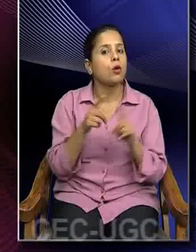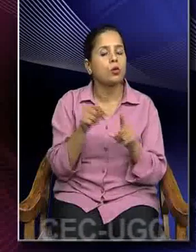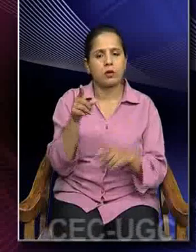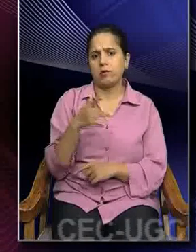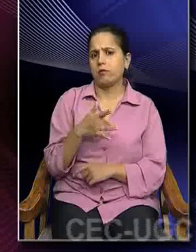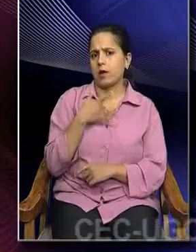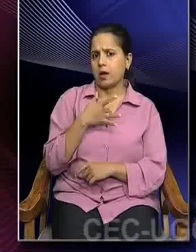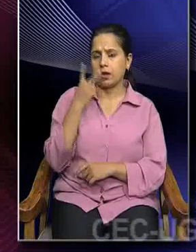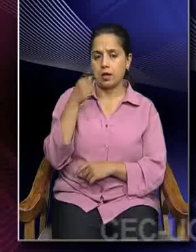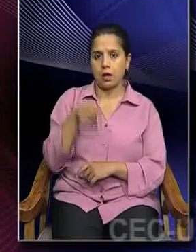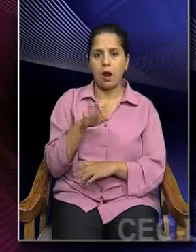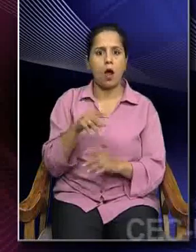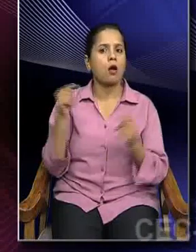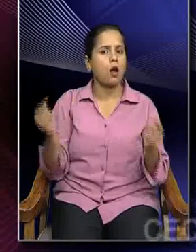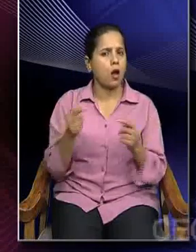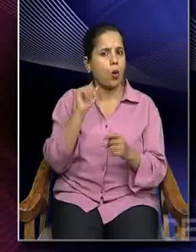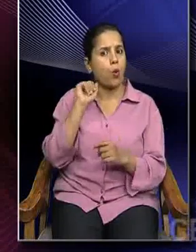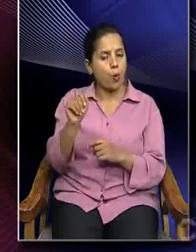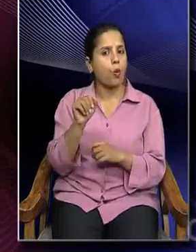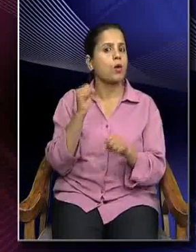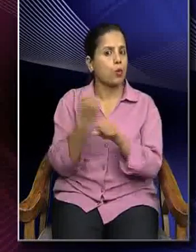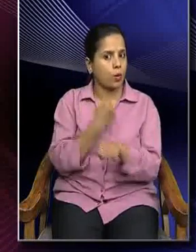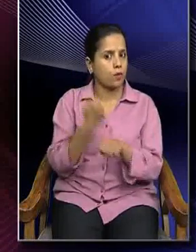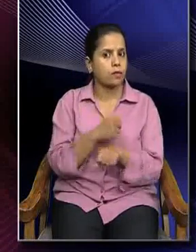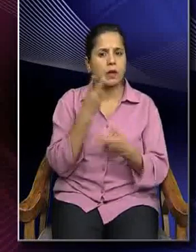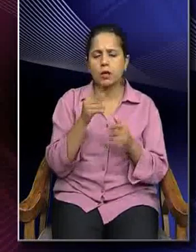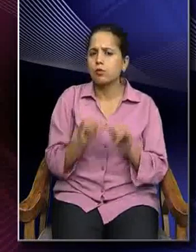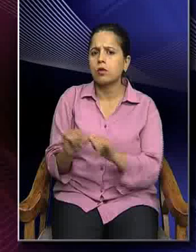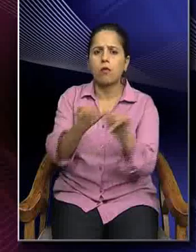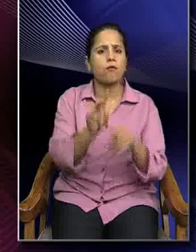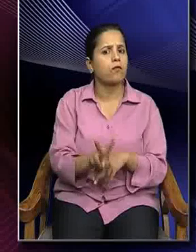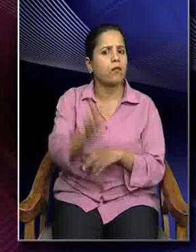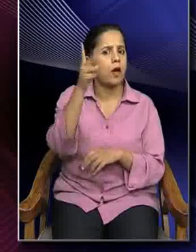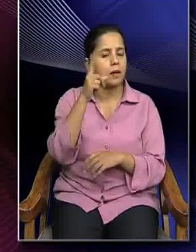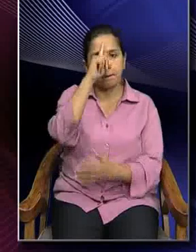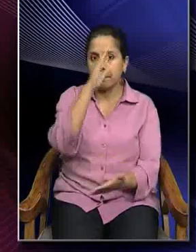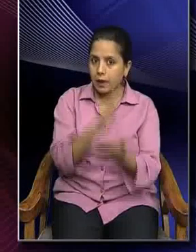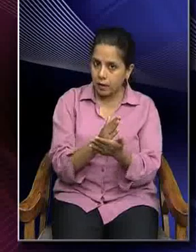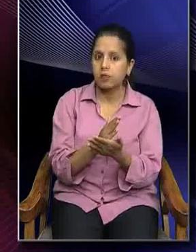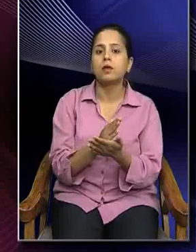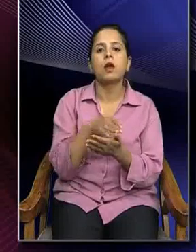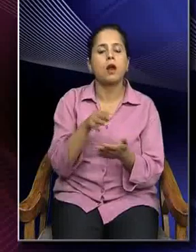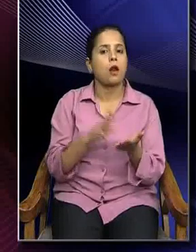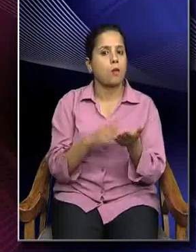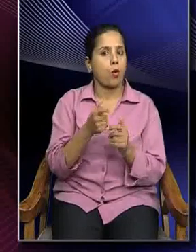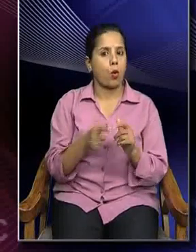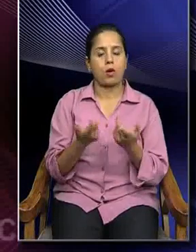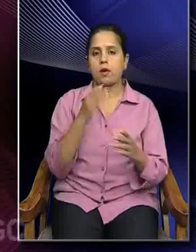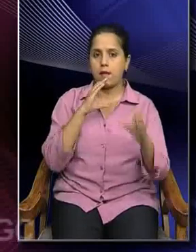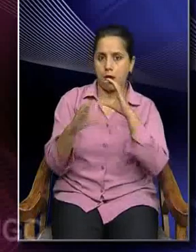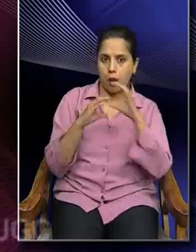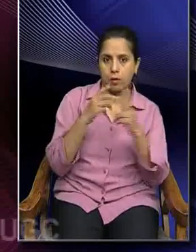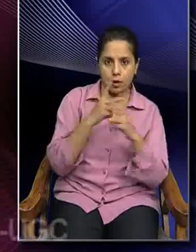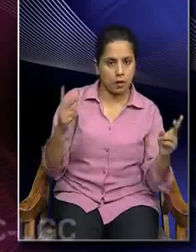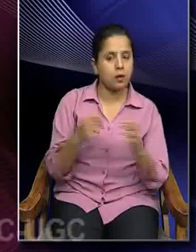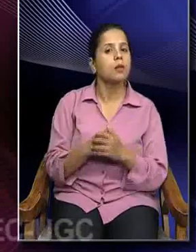felt or argued in his work that common values, beliefs, moral communication